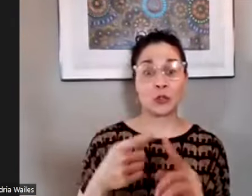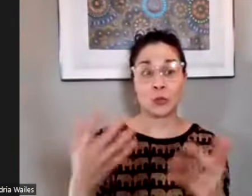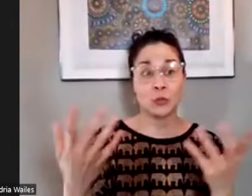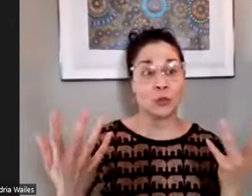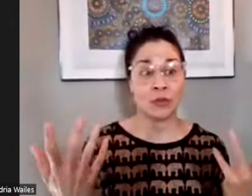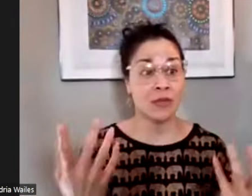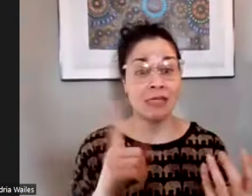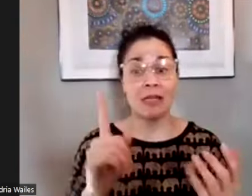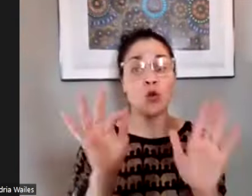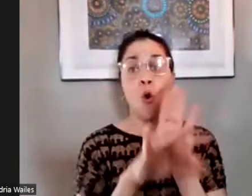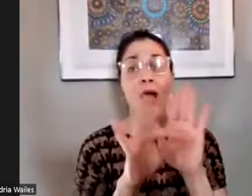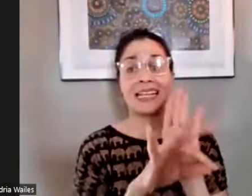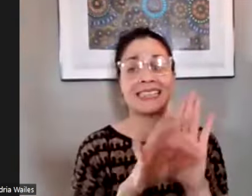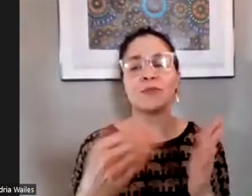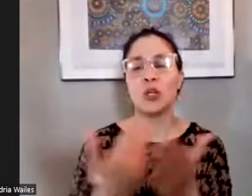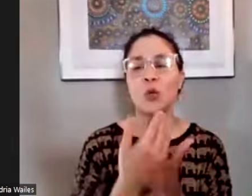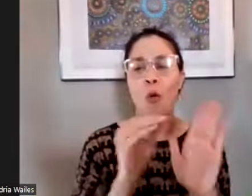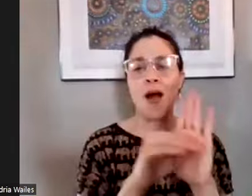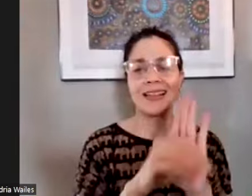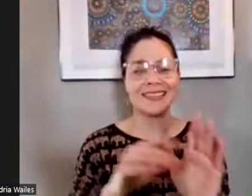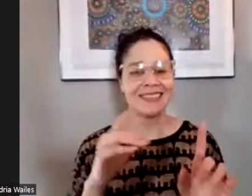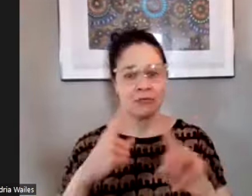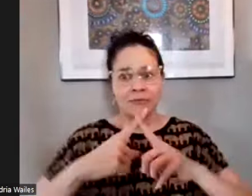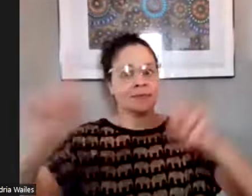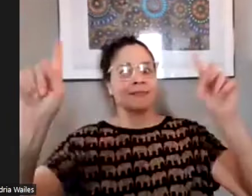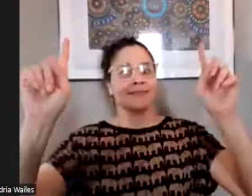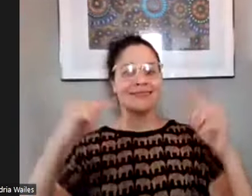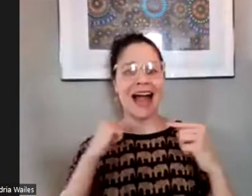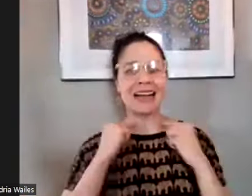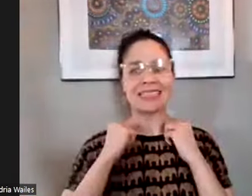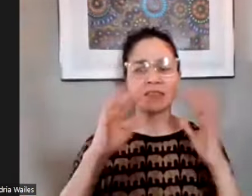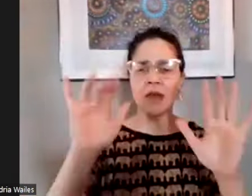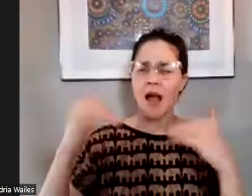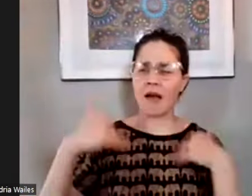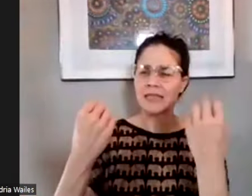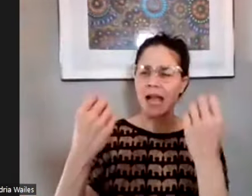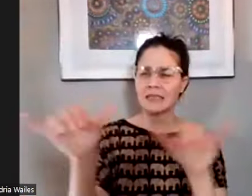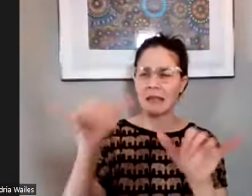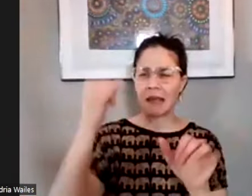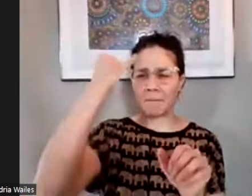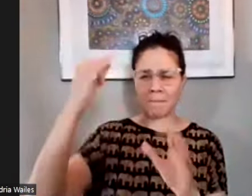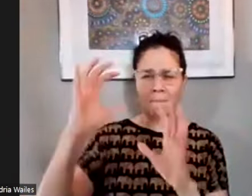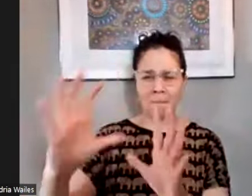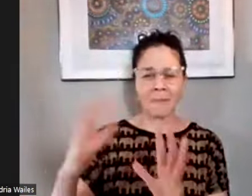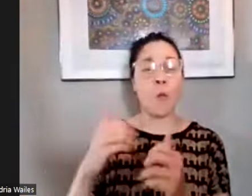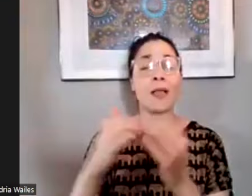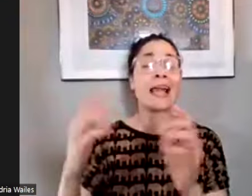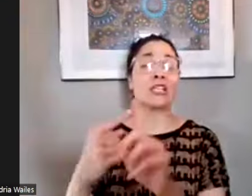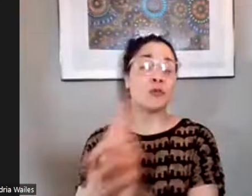Brooklyn accent, to a New Orleans accent, right? Like a hearing person knows that speech has